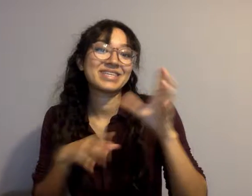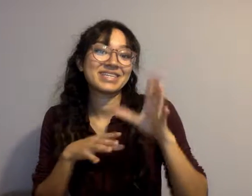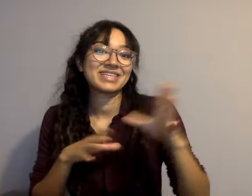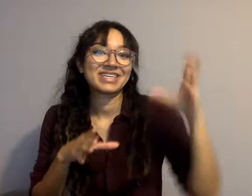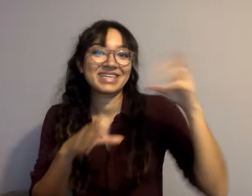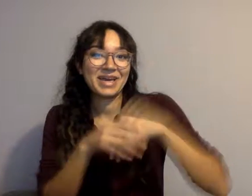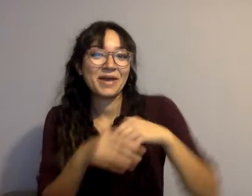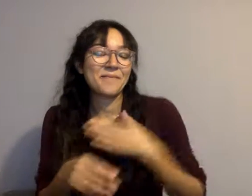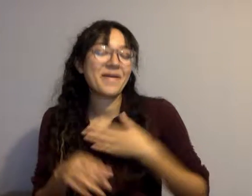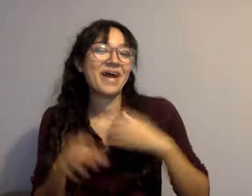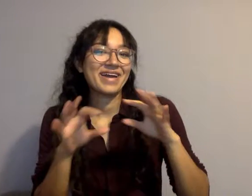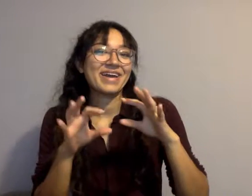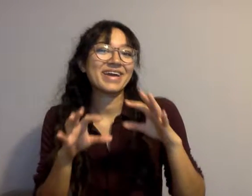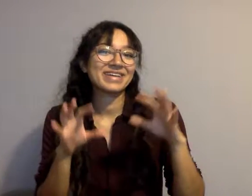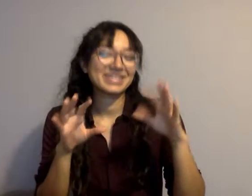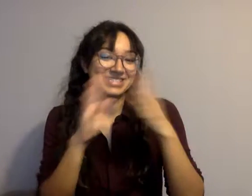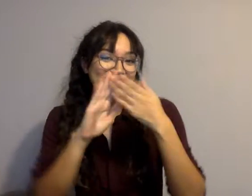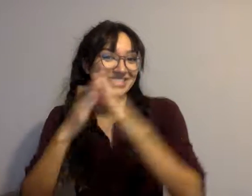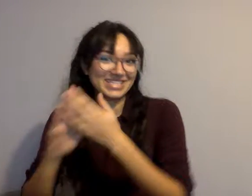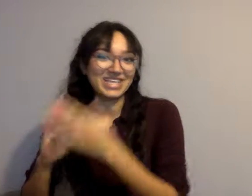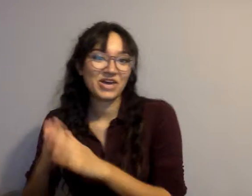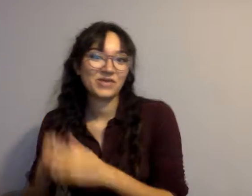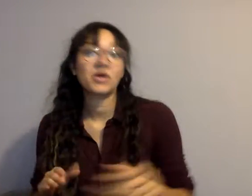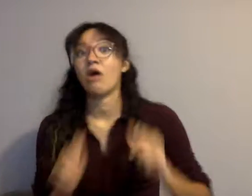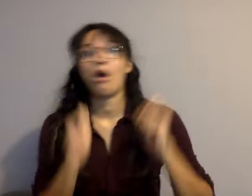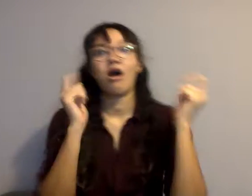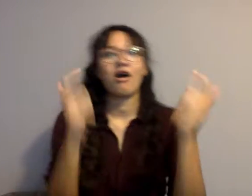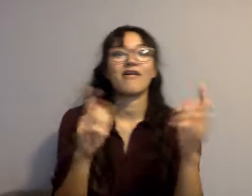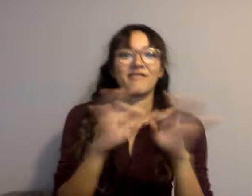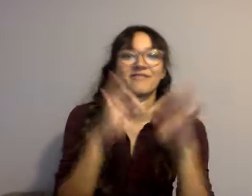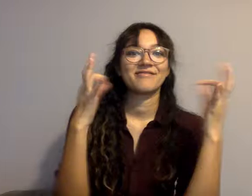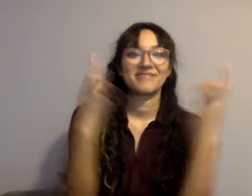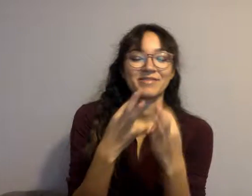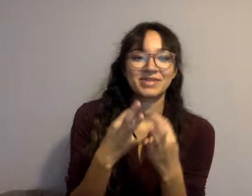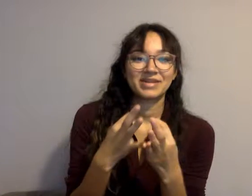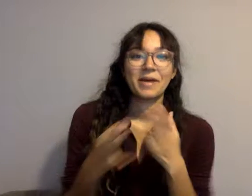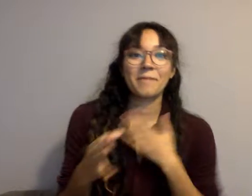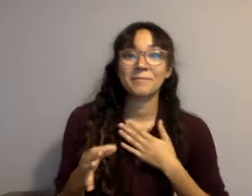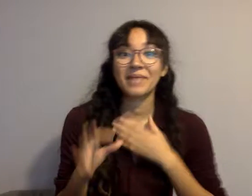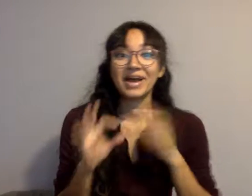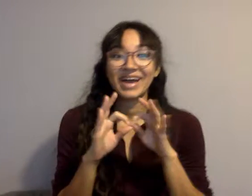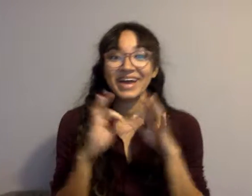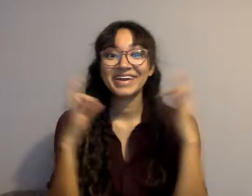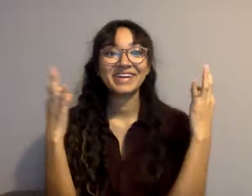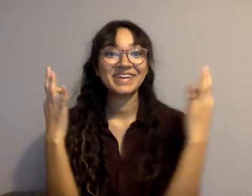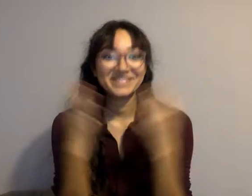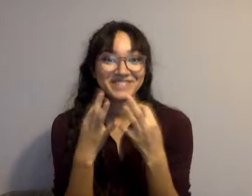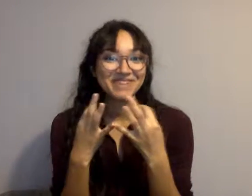and they are still all my family. I don't think anyone even noticed we weren't Italian.